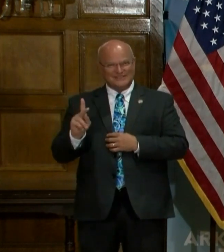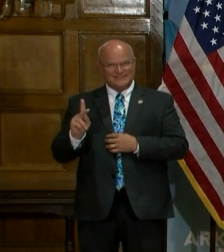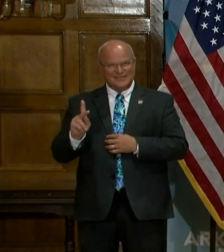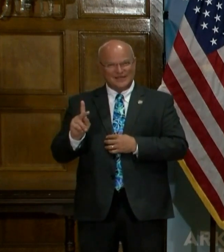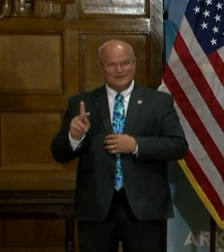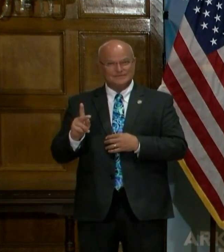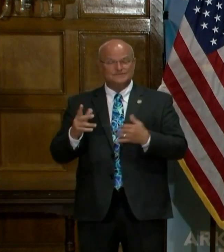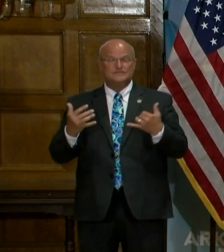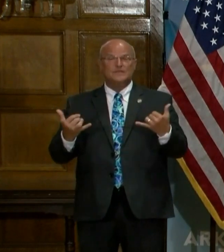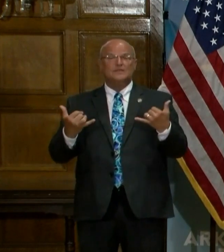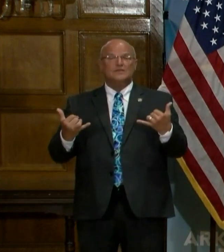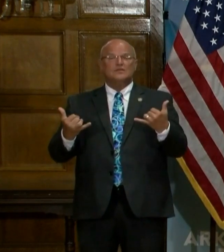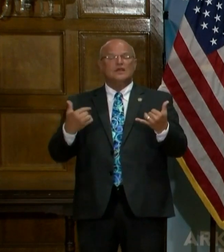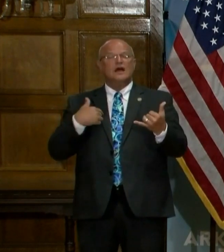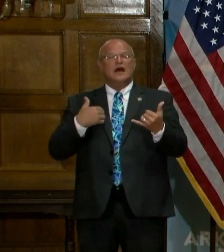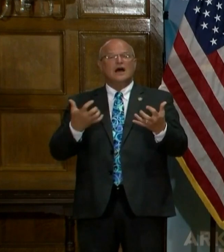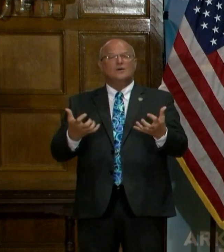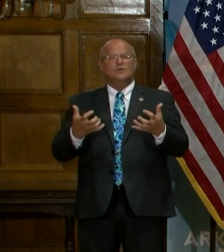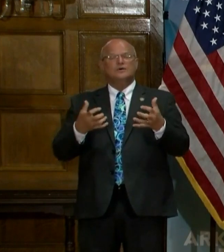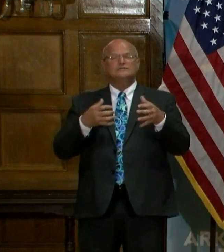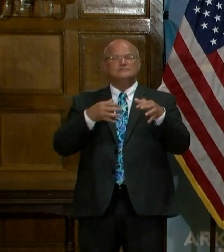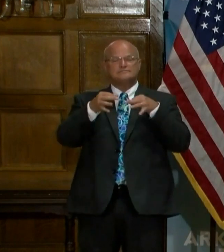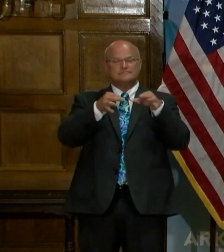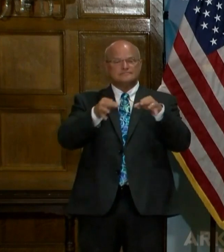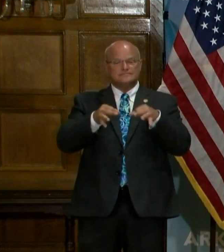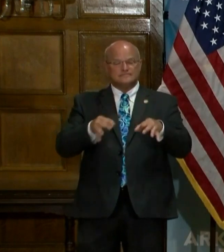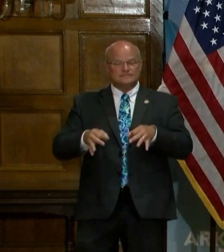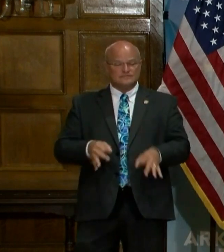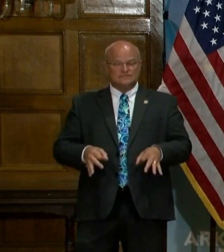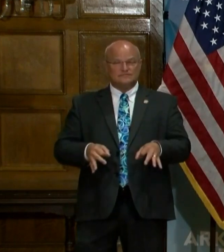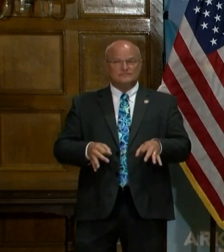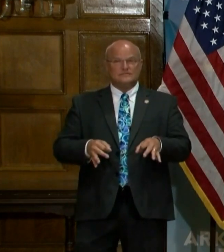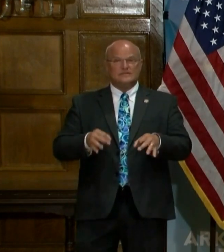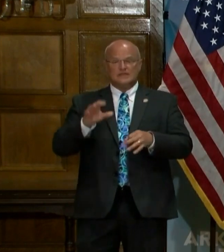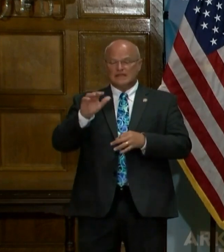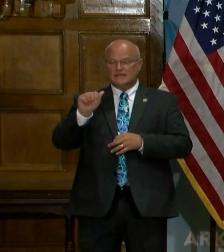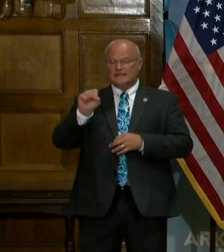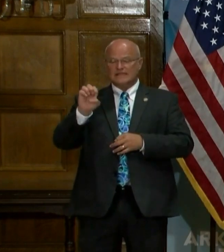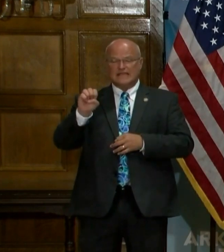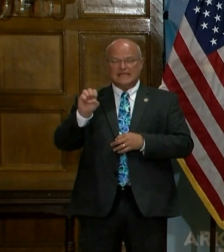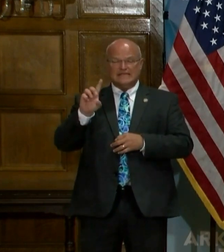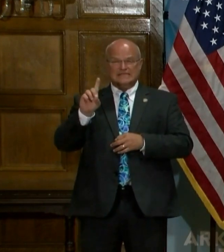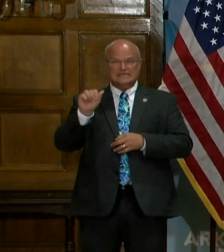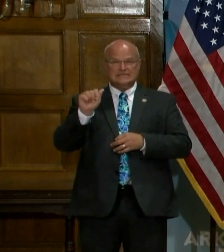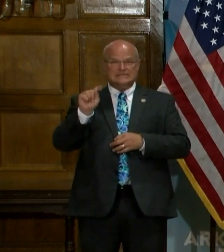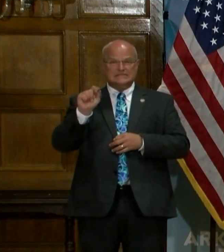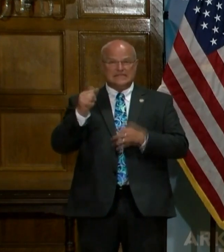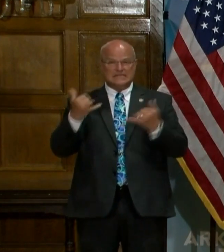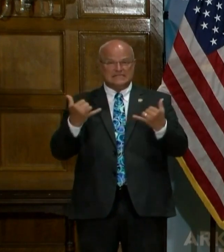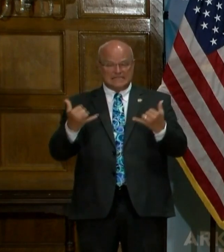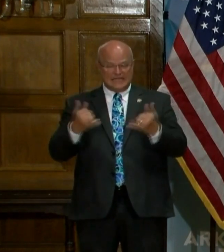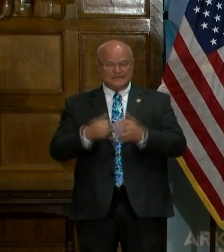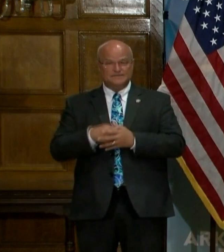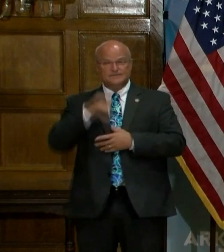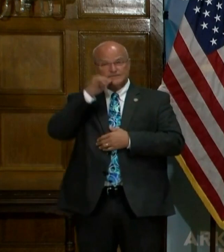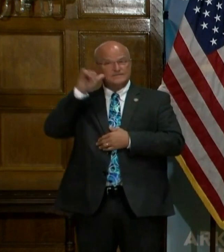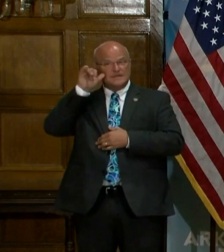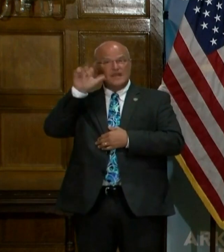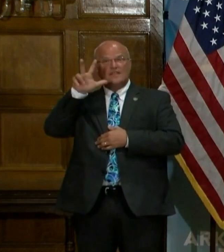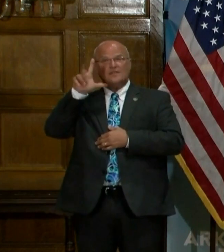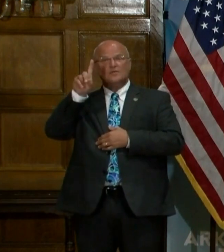so with that, let me go through the case data today. Yesterday we had